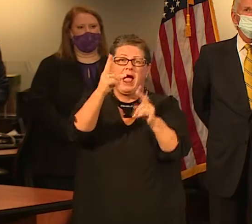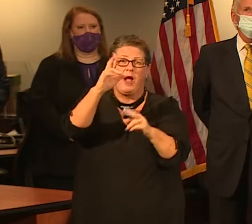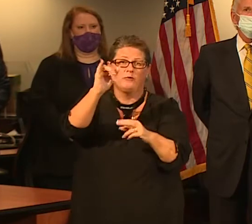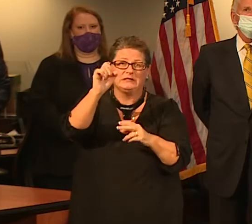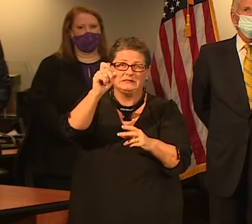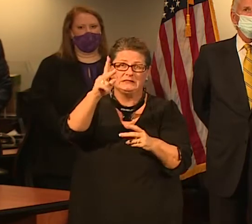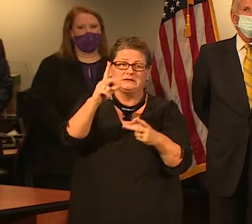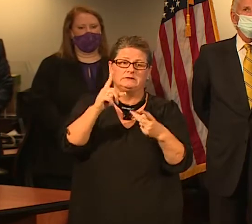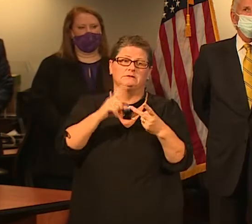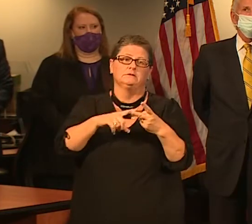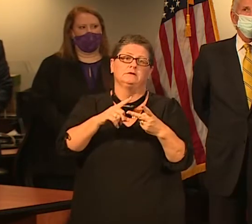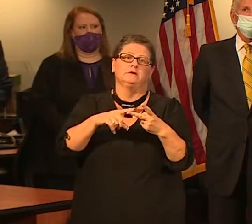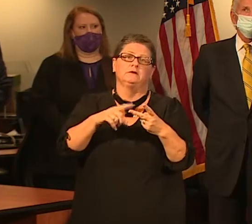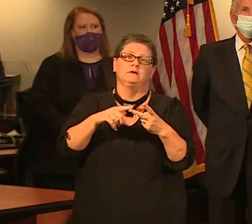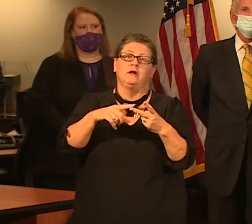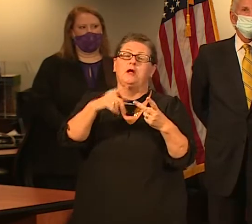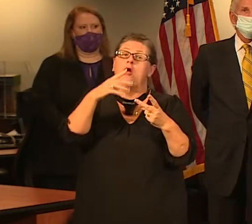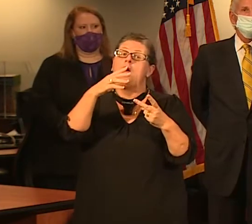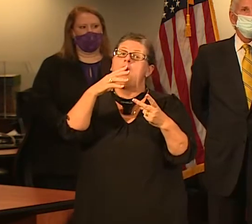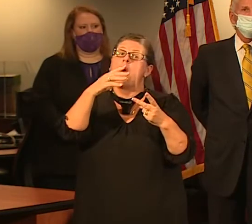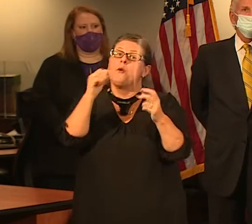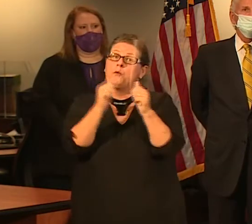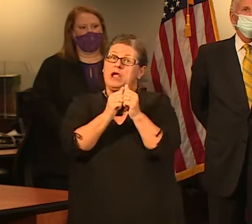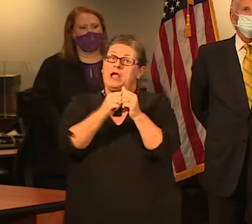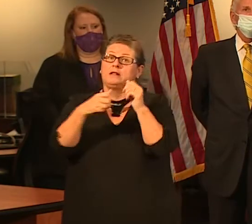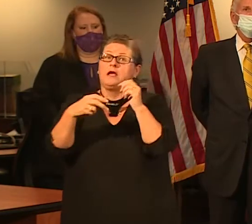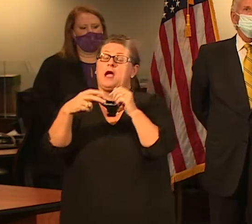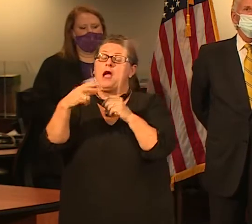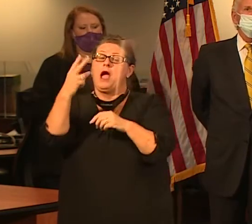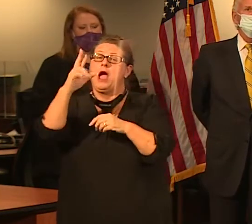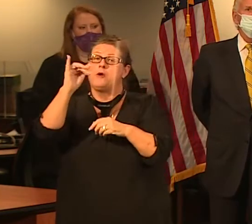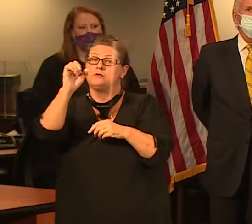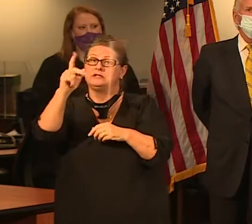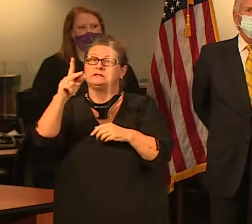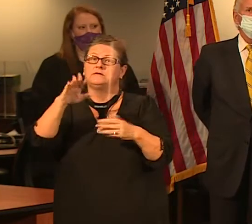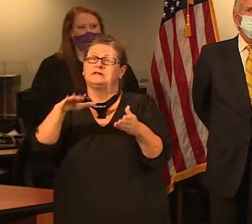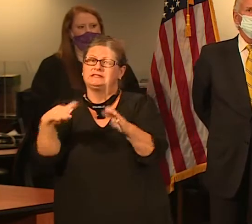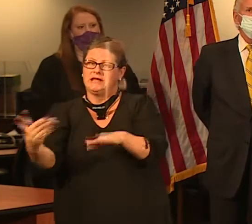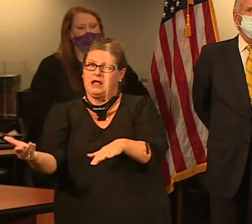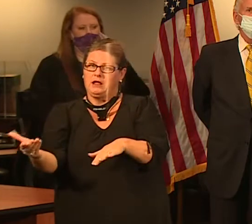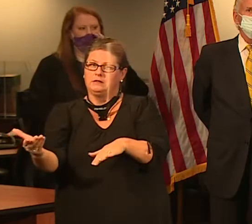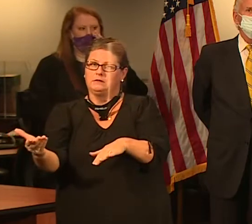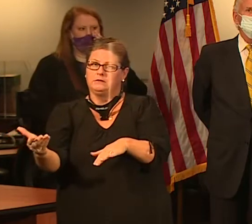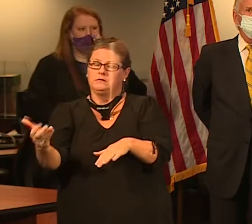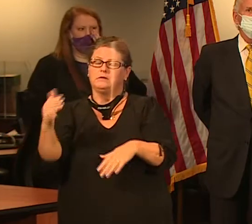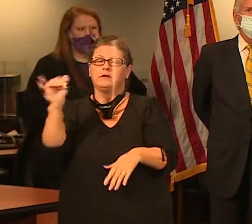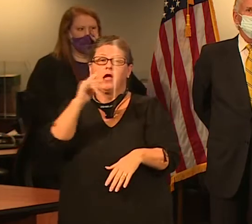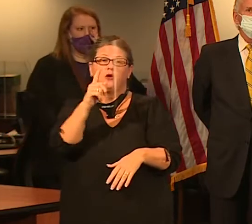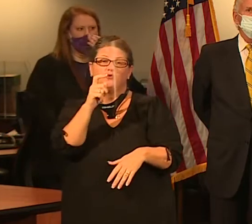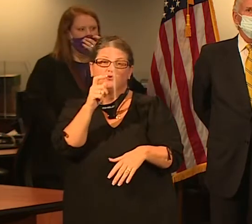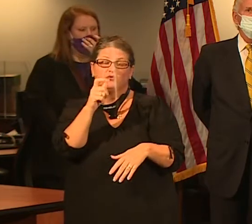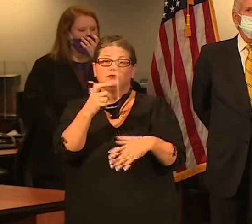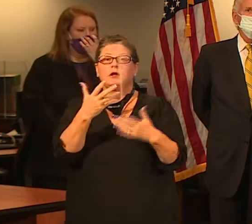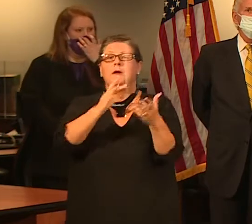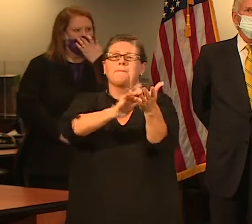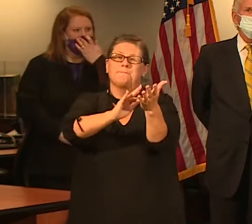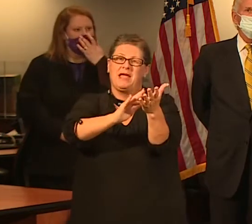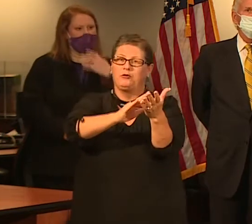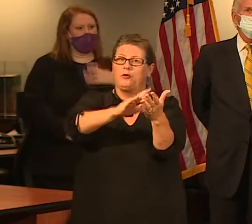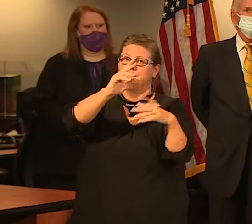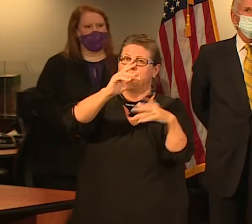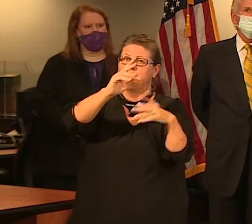and those at the highest risk of death. These groups include, 1, our frontline medical